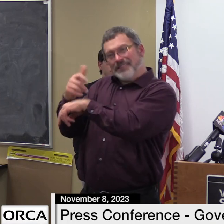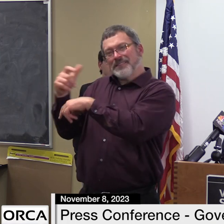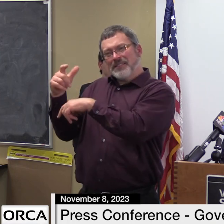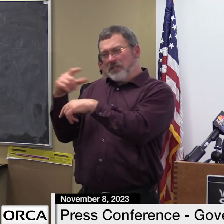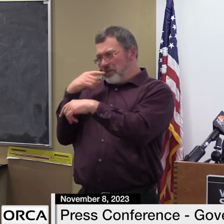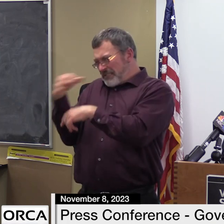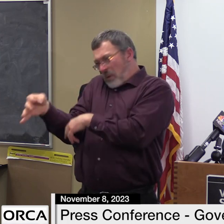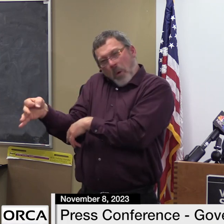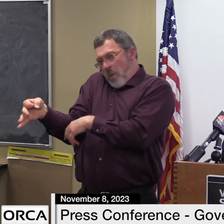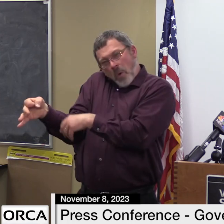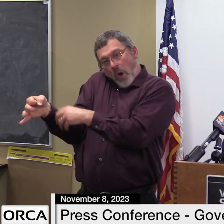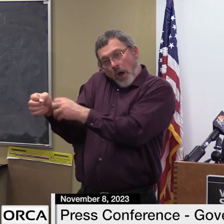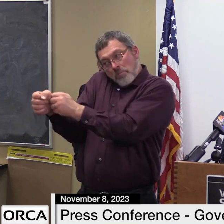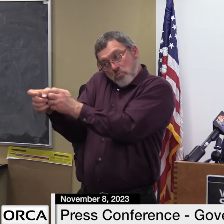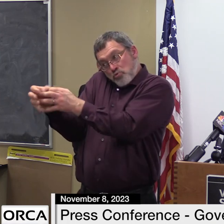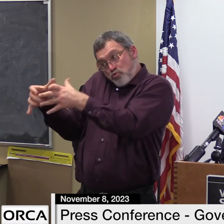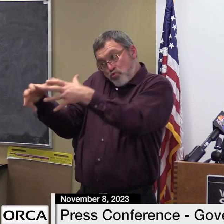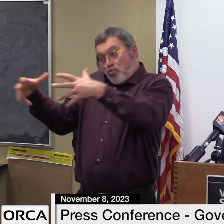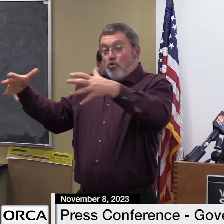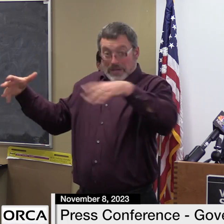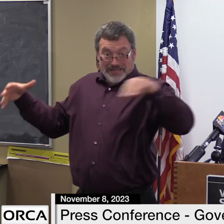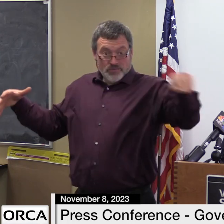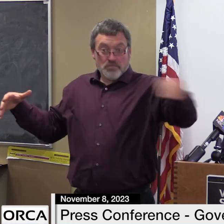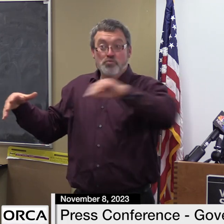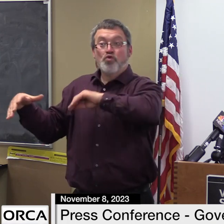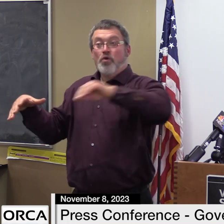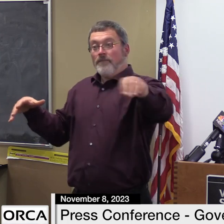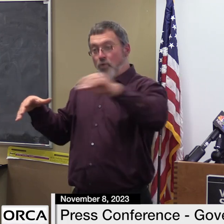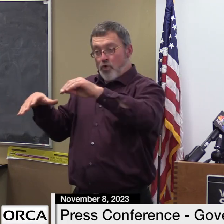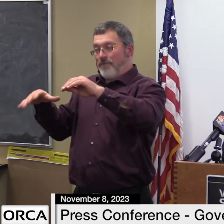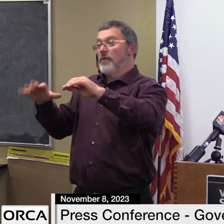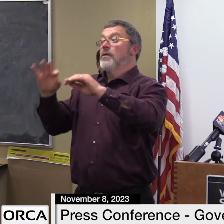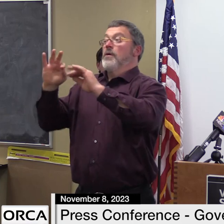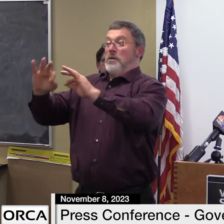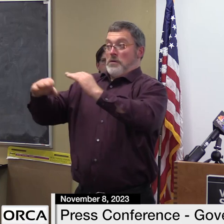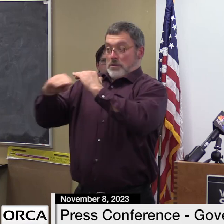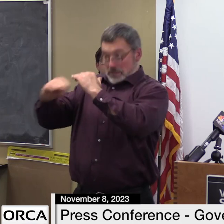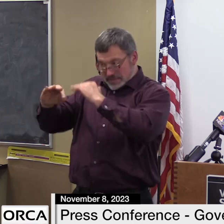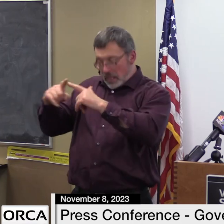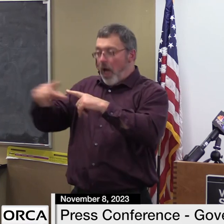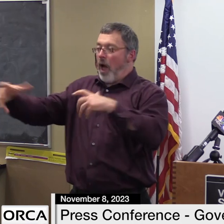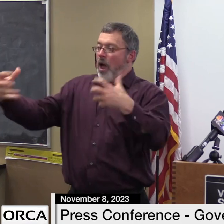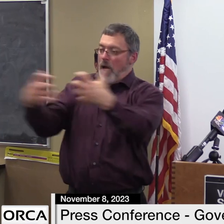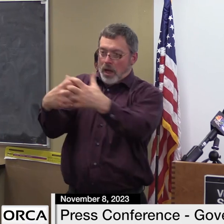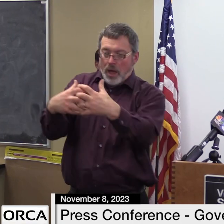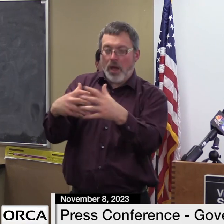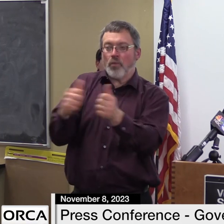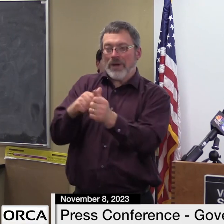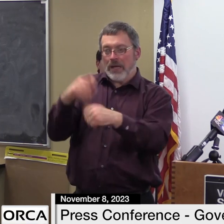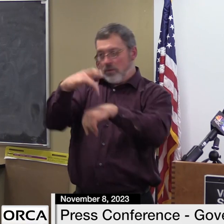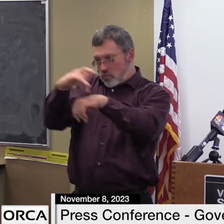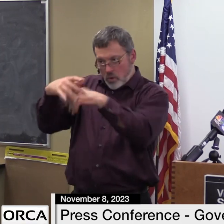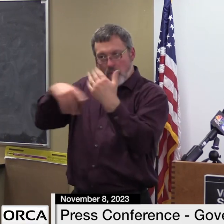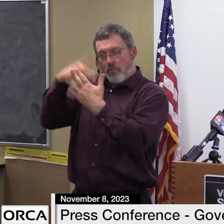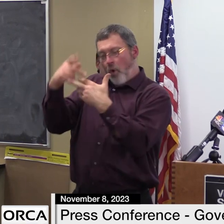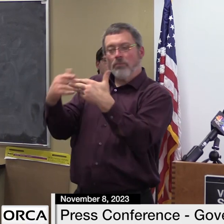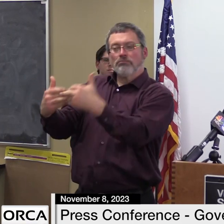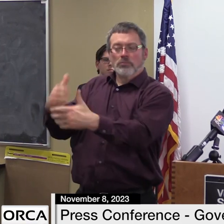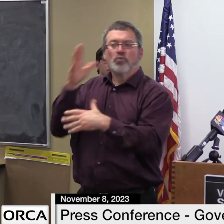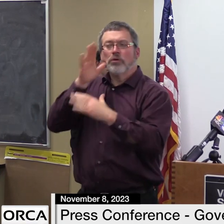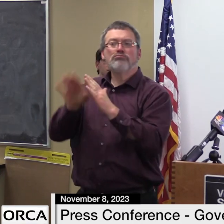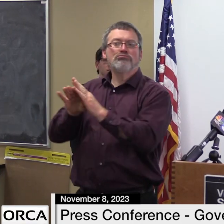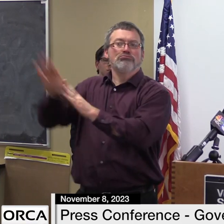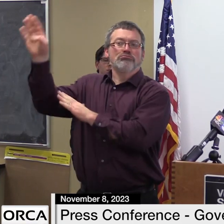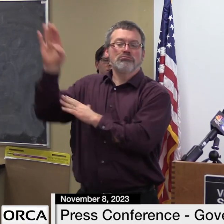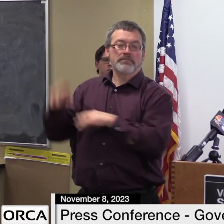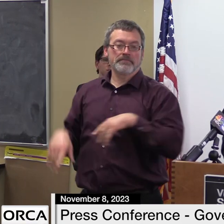more stable situations and be able to move on with their lives. Is there any sense, Chris, of saying we're